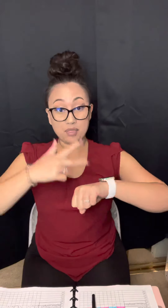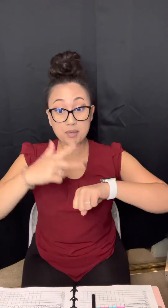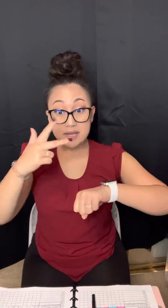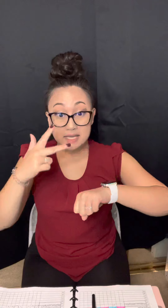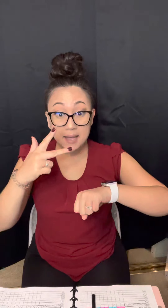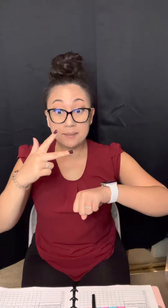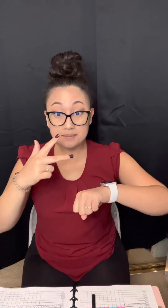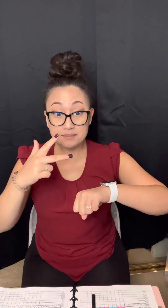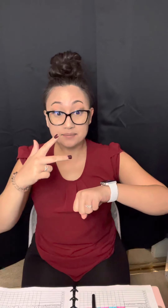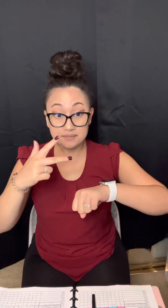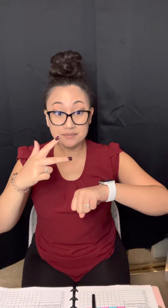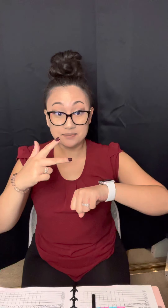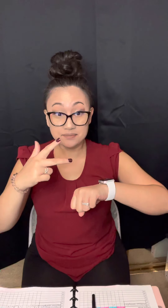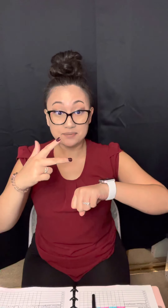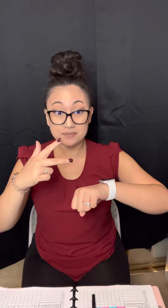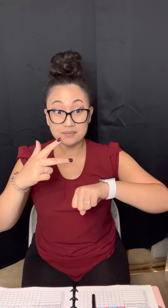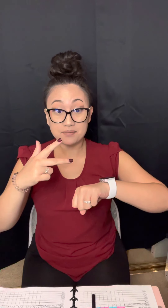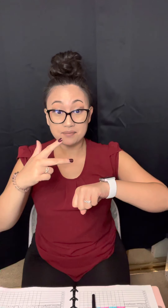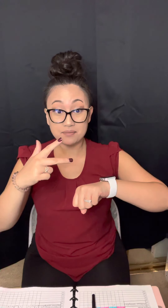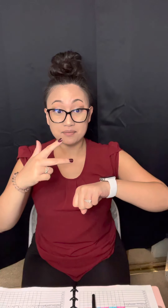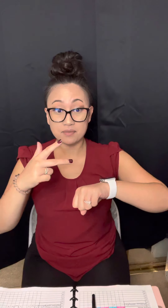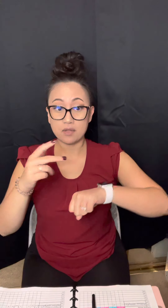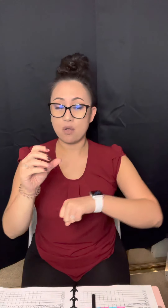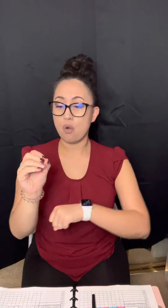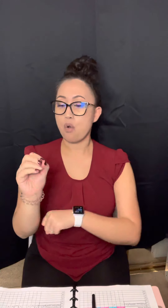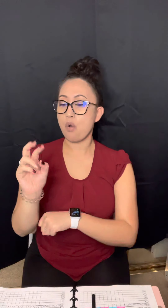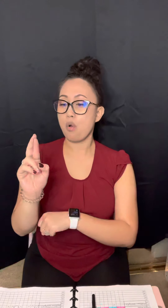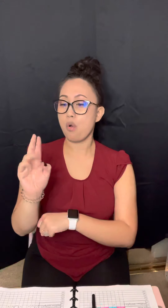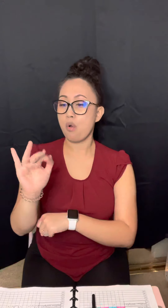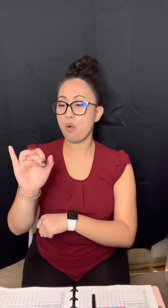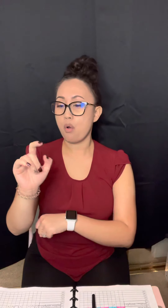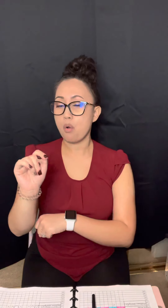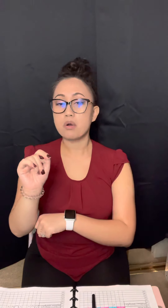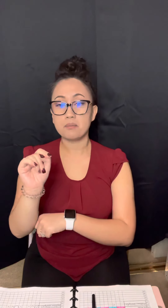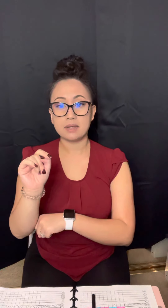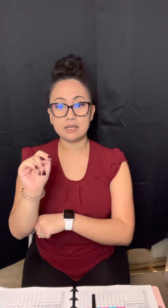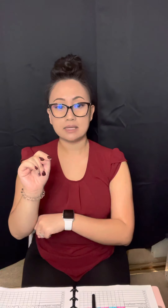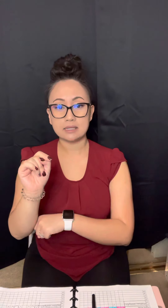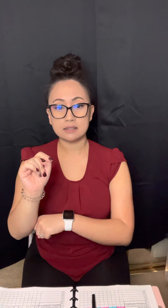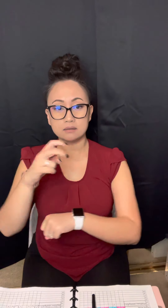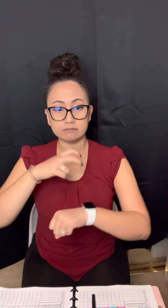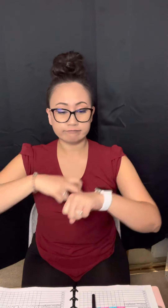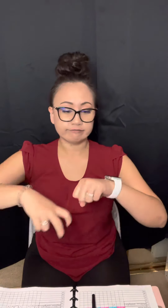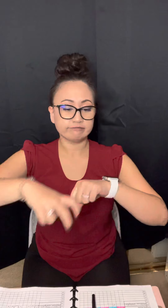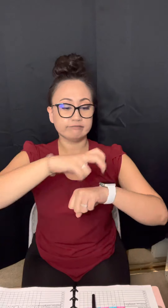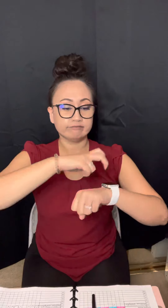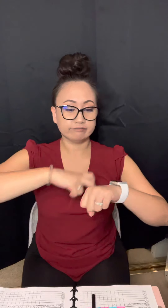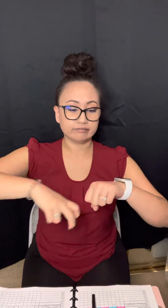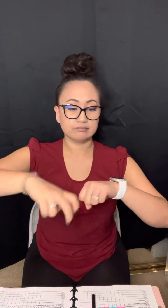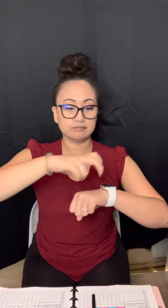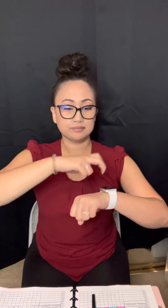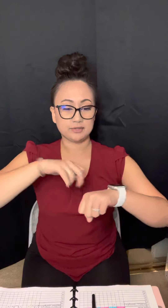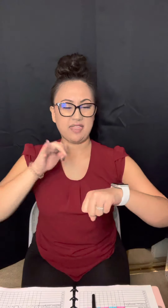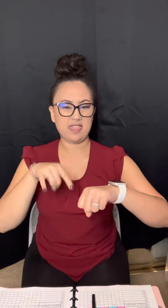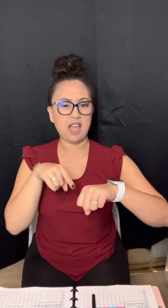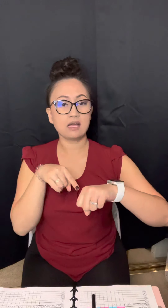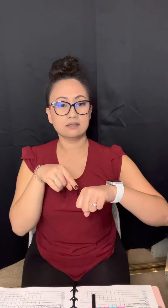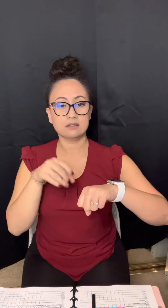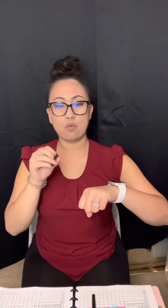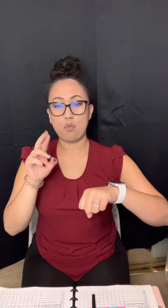orbit. And it did not even take that long. It only takes in space around 90